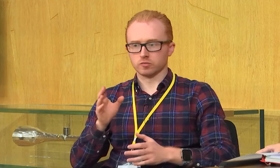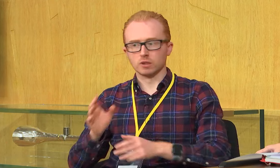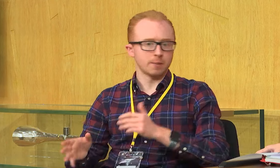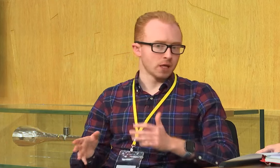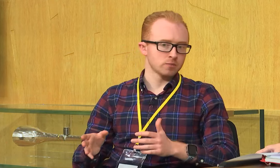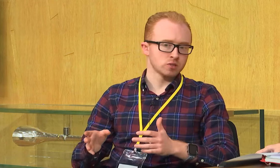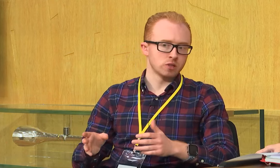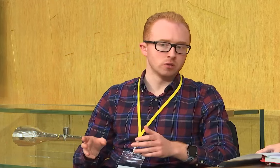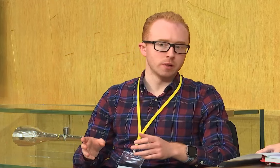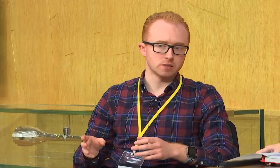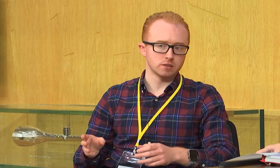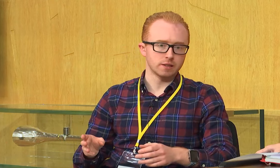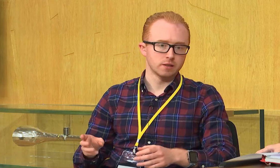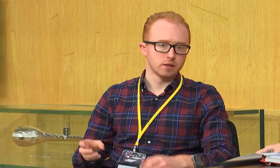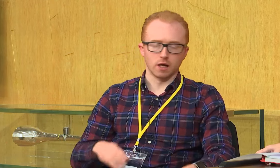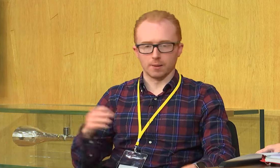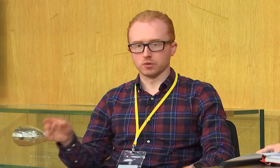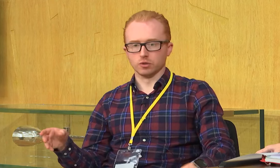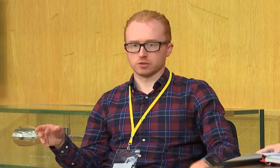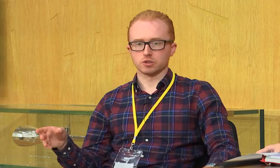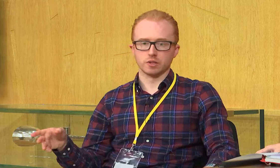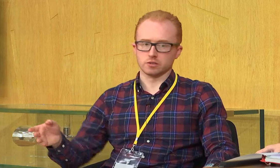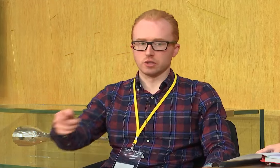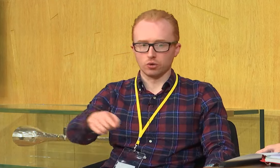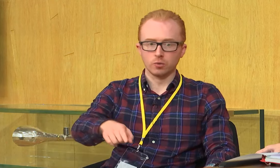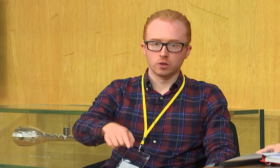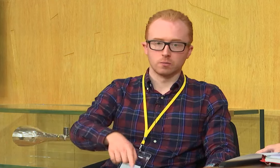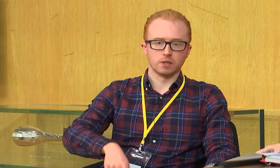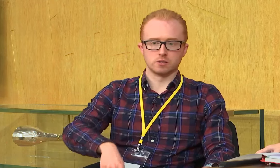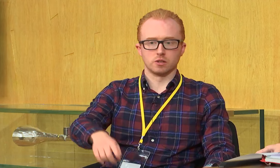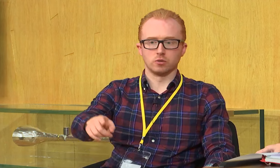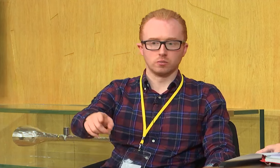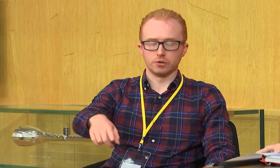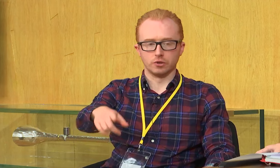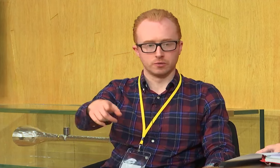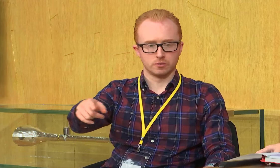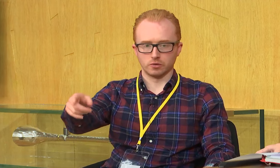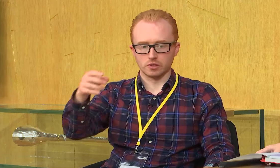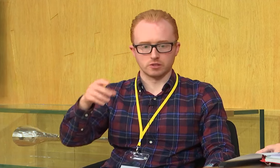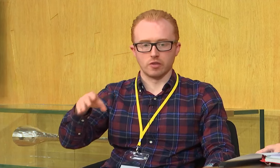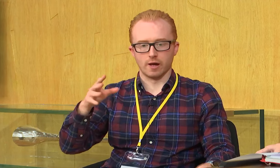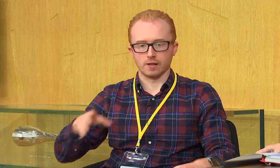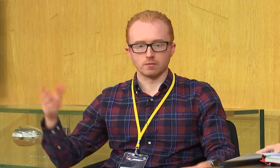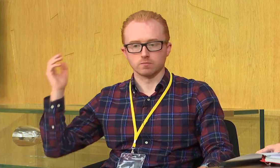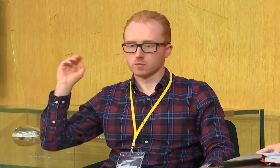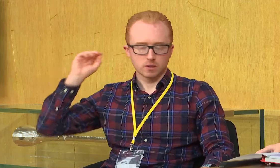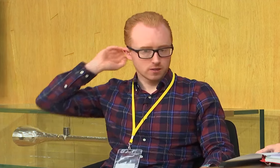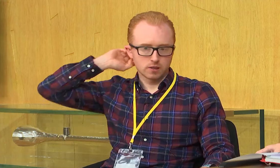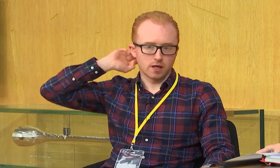of blame games, you know, basically, I'm in a worse situation than you because, you know, you're this and that,